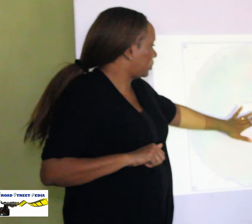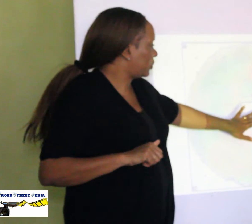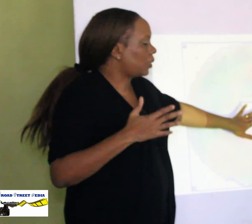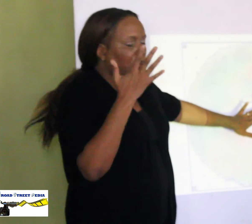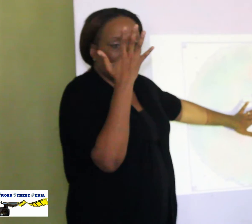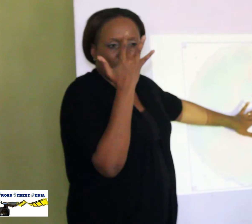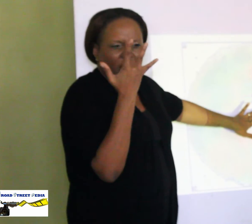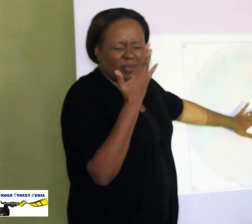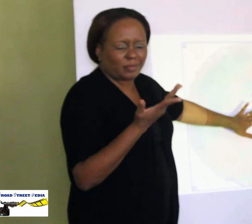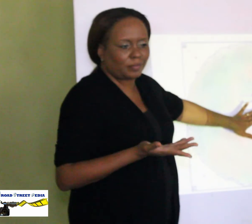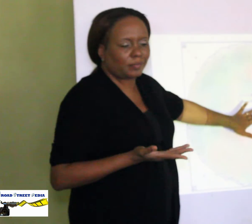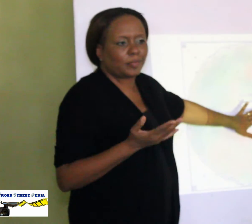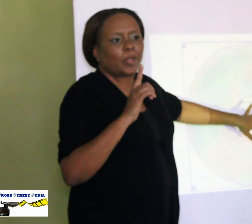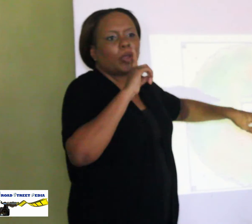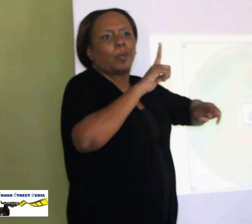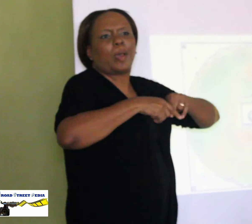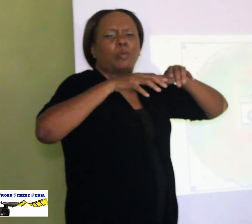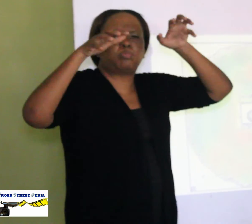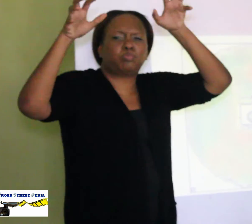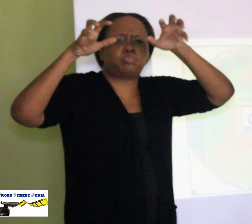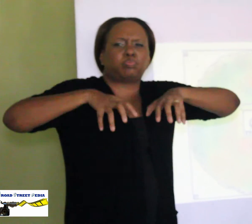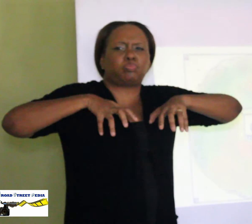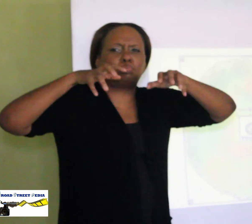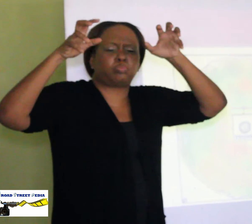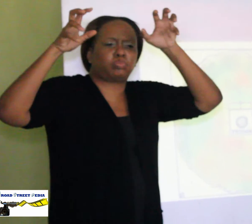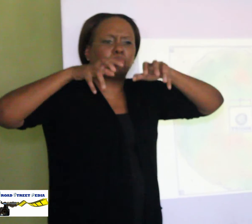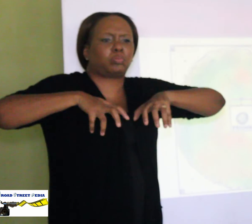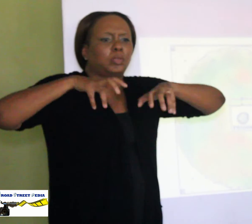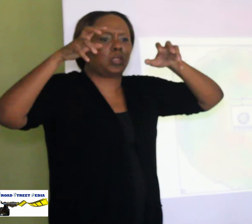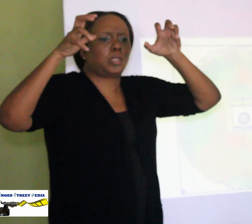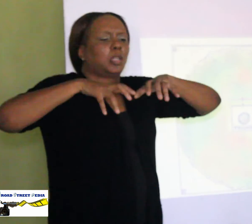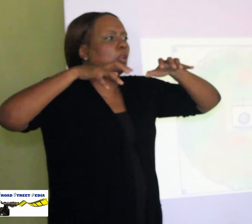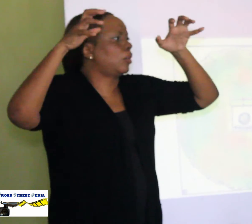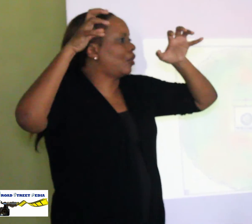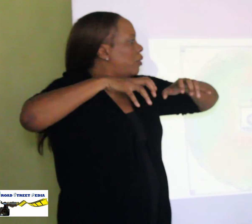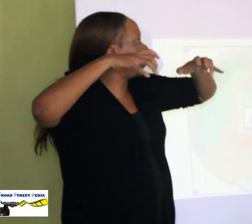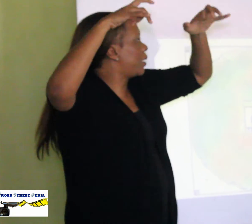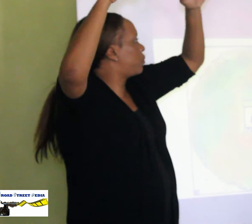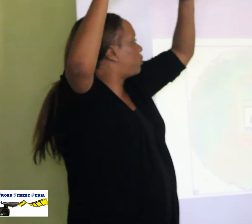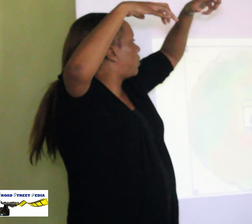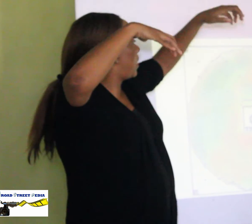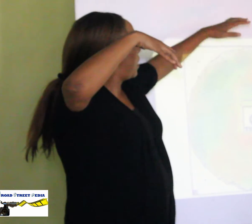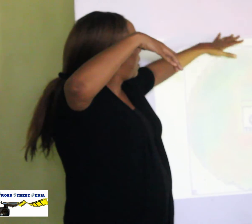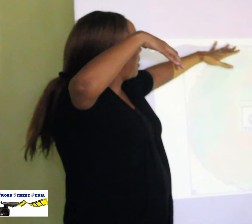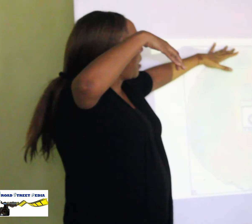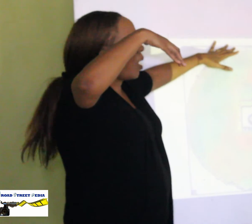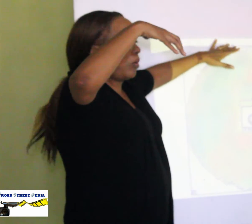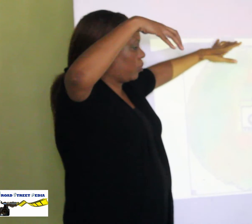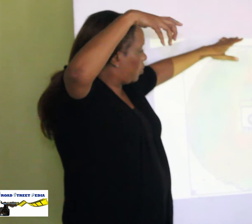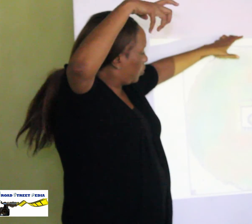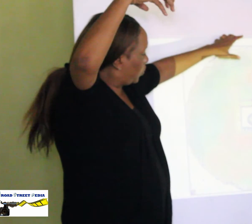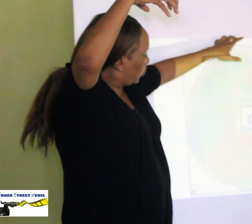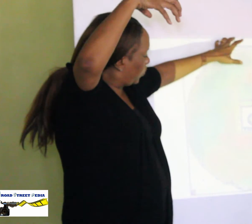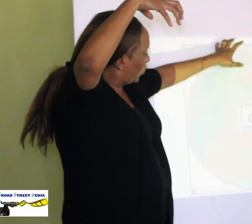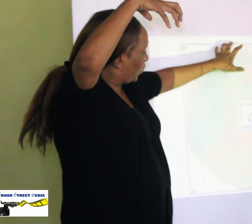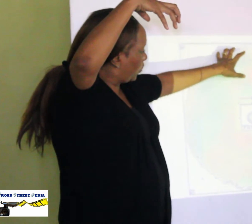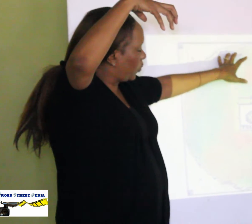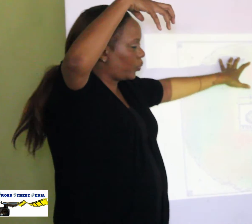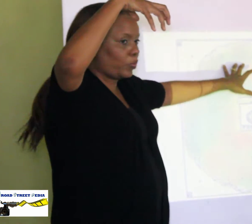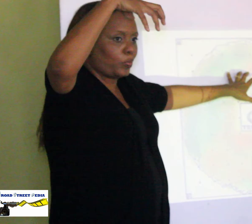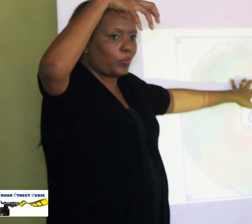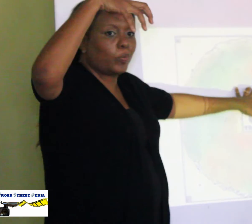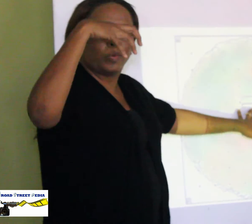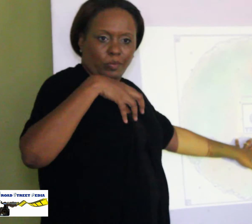Right? Because when there's rain, the water will hit the leaves and drop at that, what we call the canopy, and